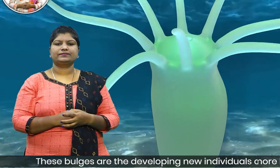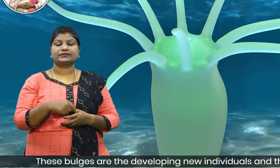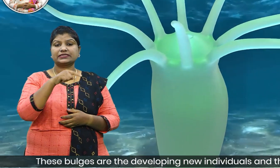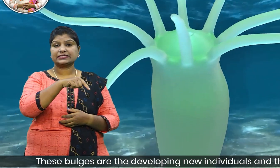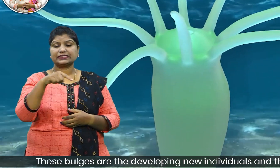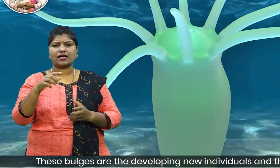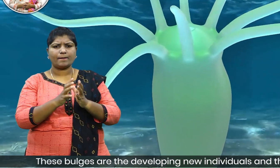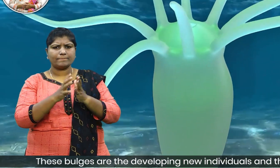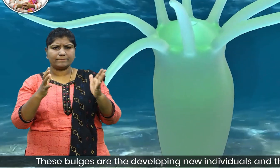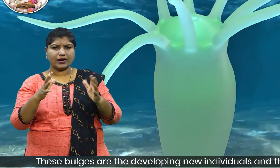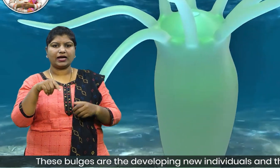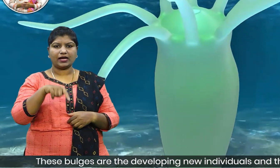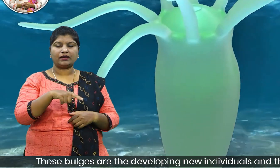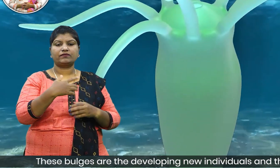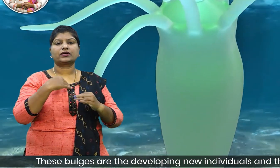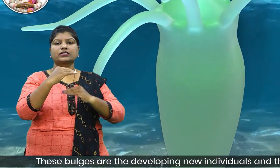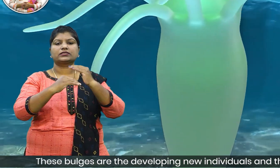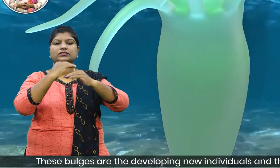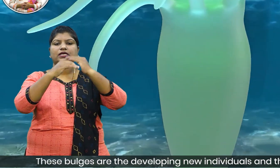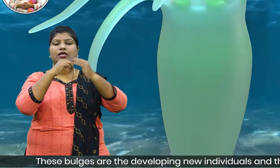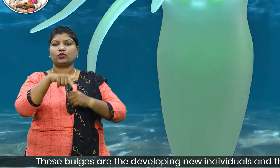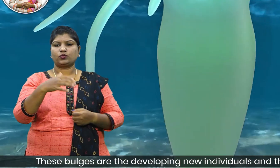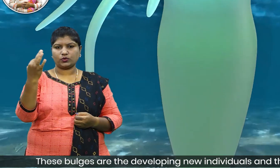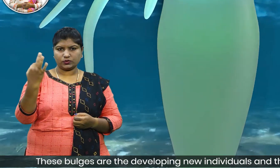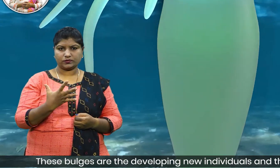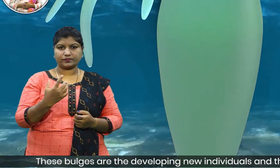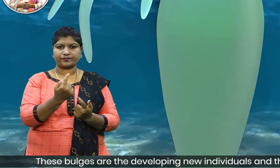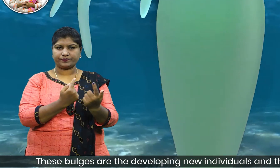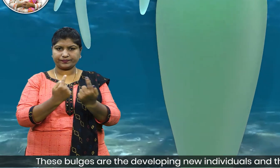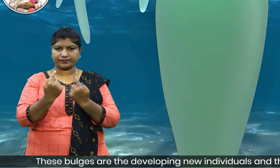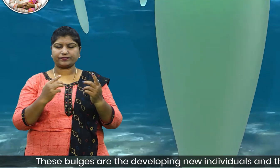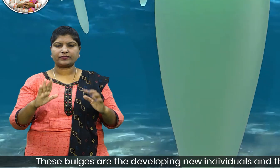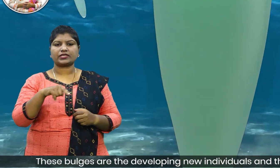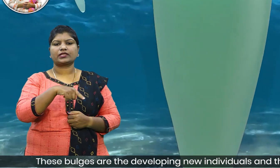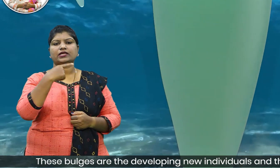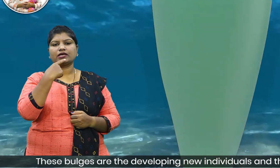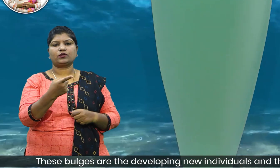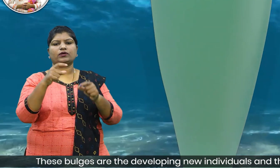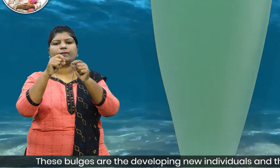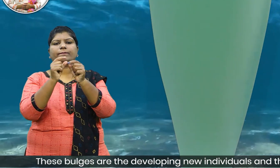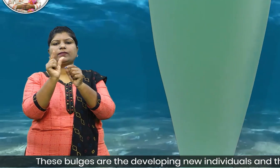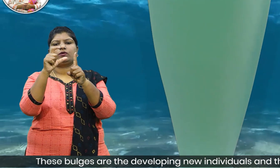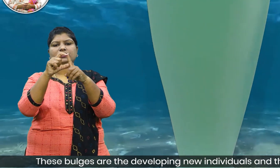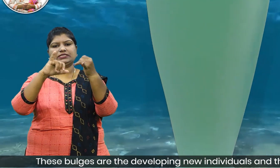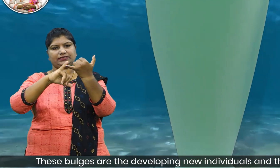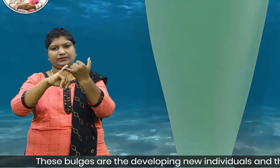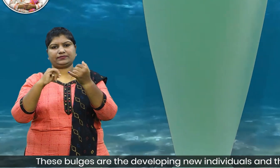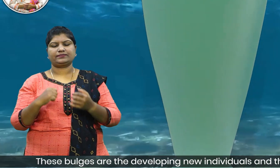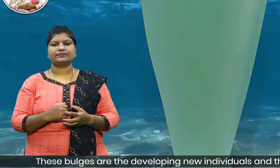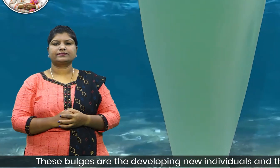These bulges are the developing new individuals and they are called buds.